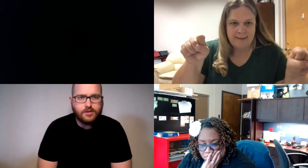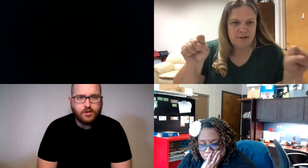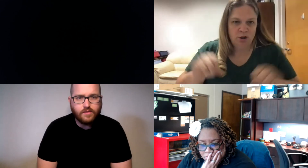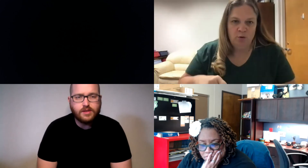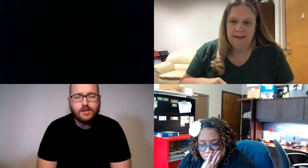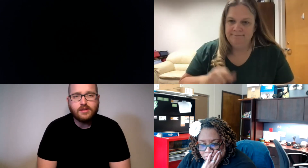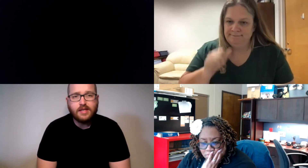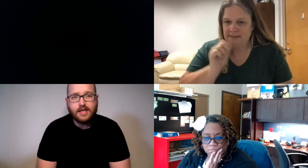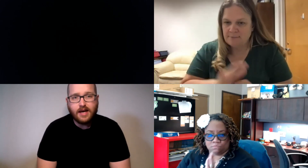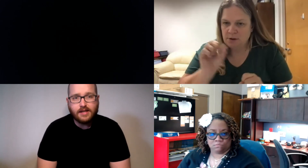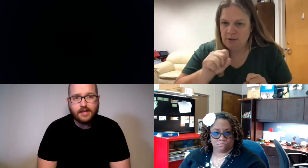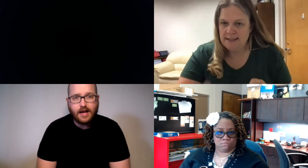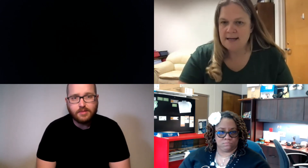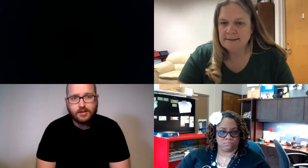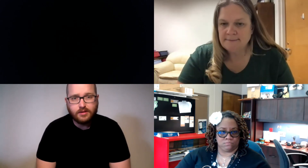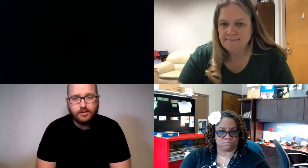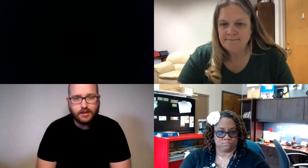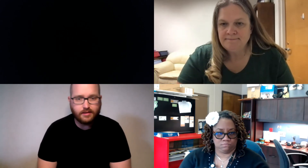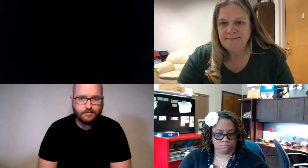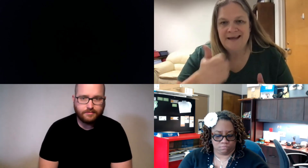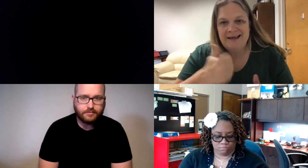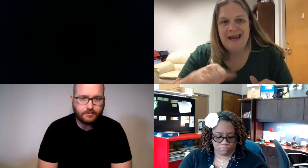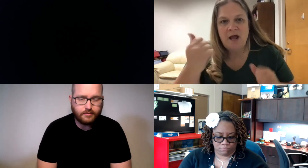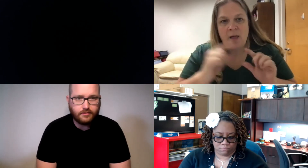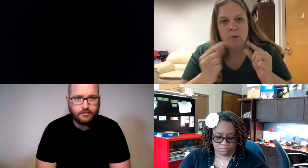health services. Yes, absolutely.